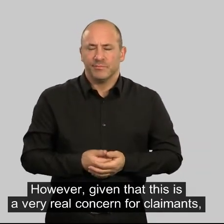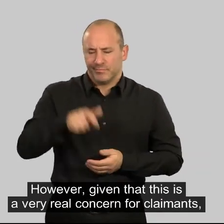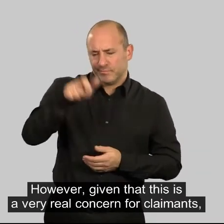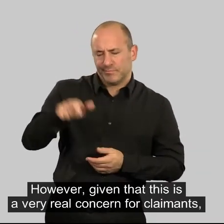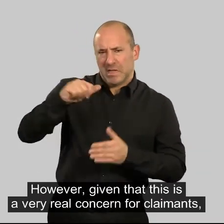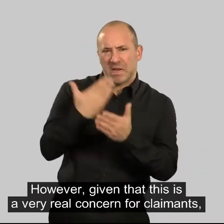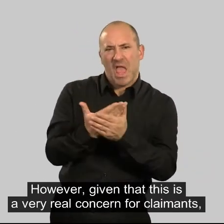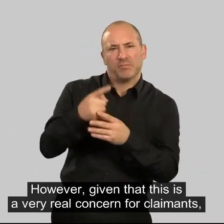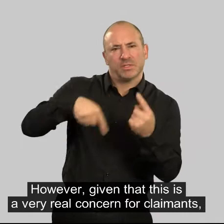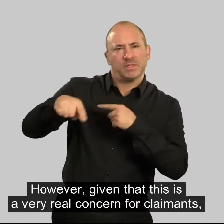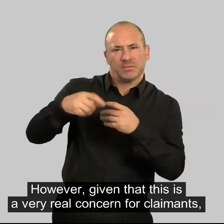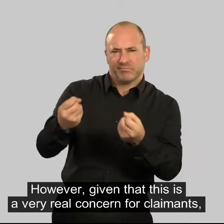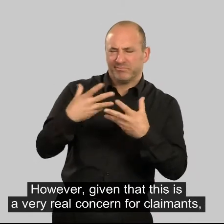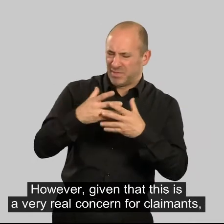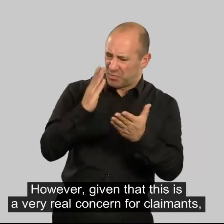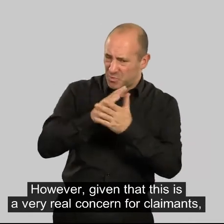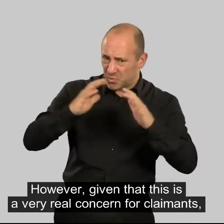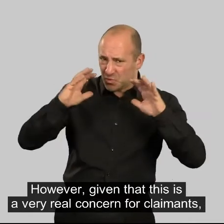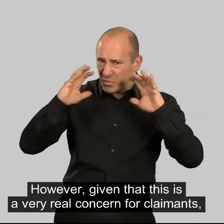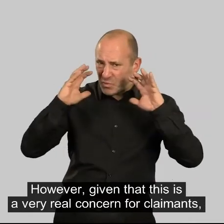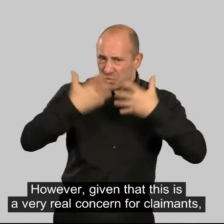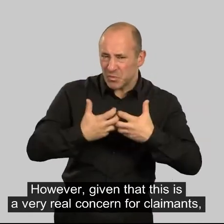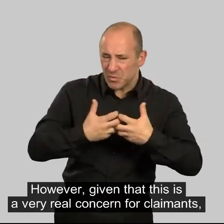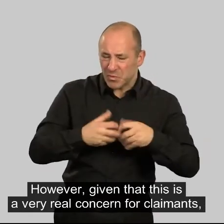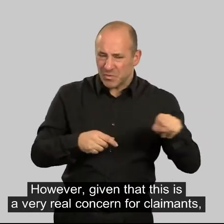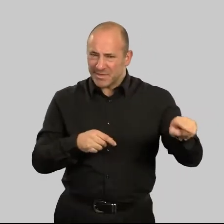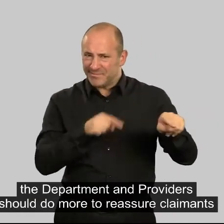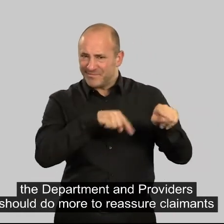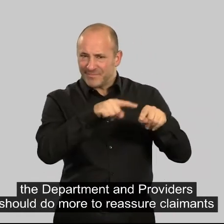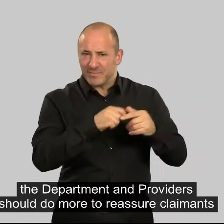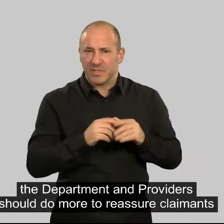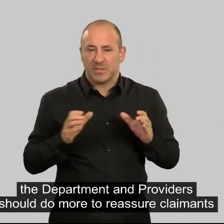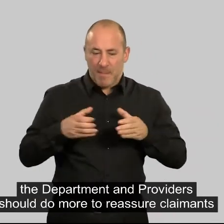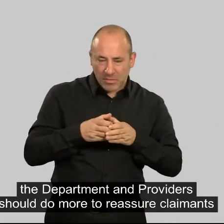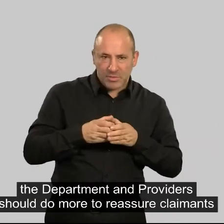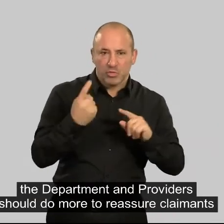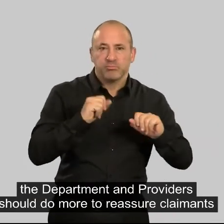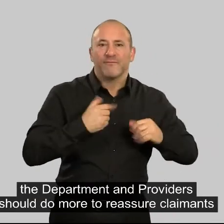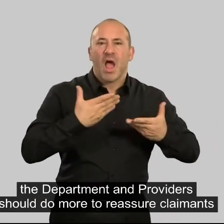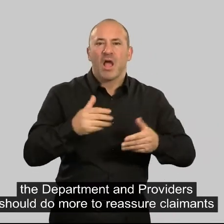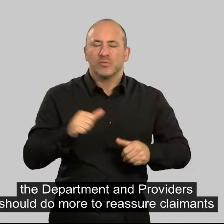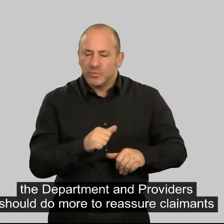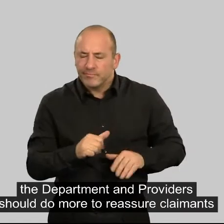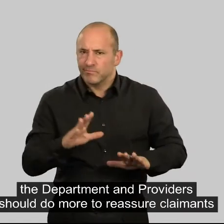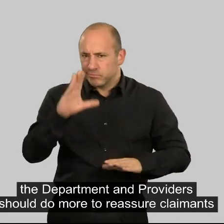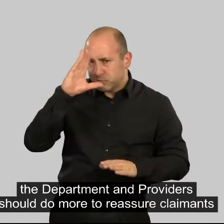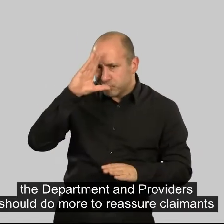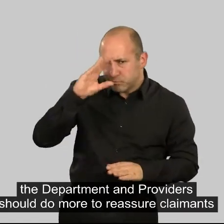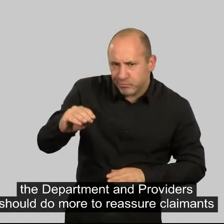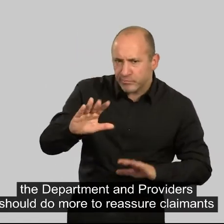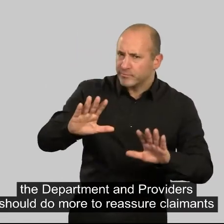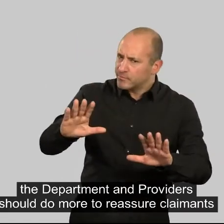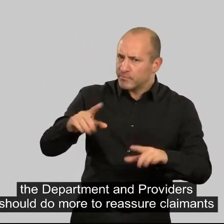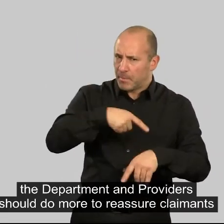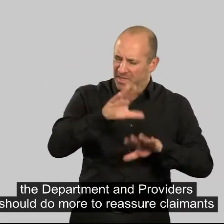However, given that this is a very real concern for claimants, the department and providers should do